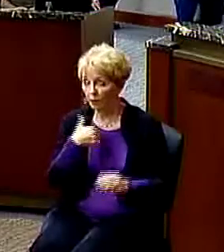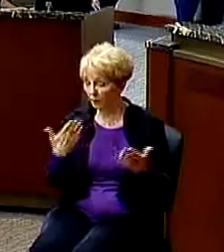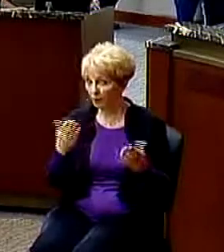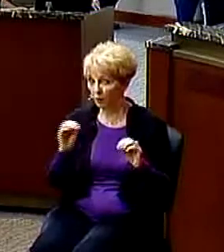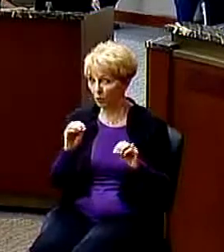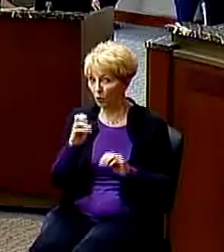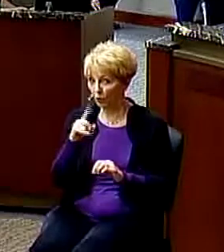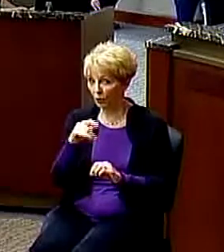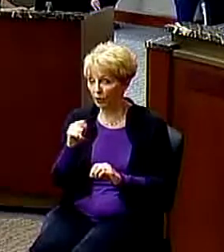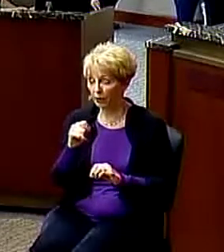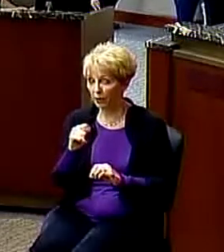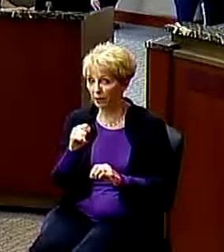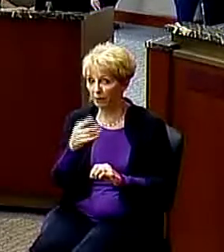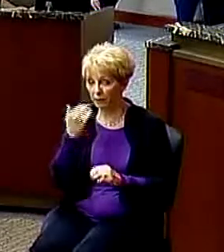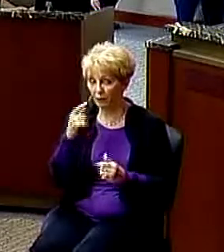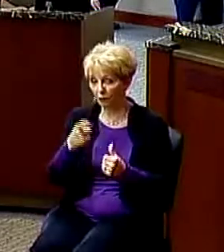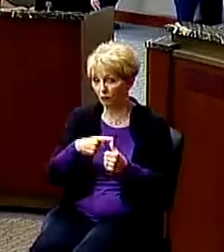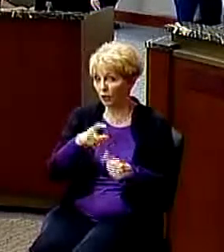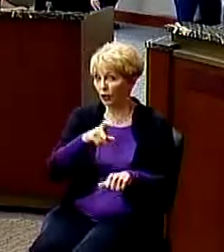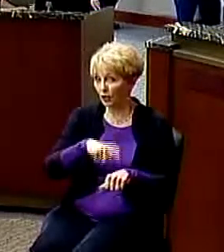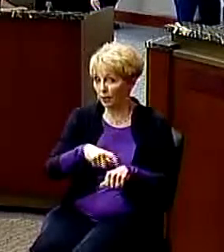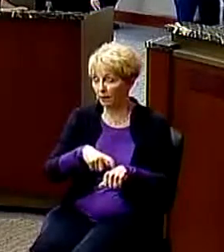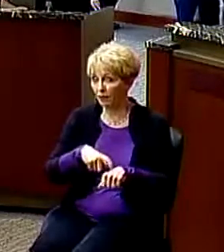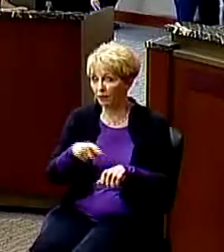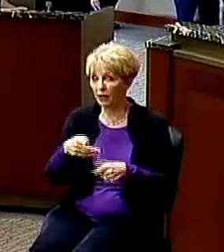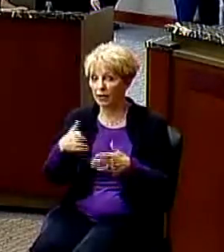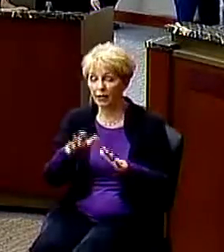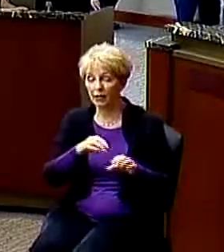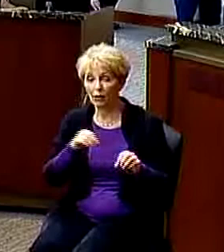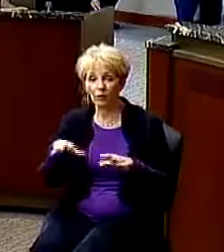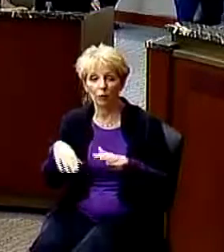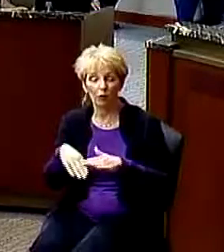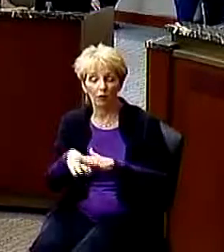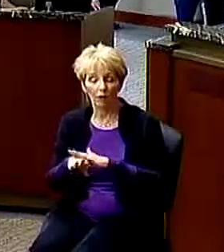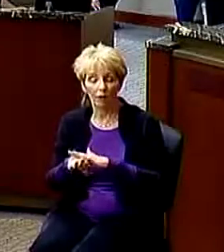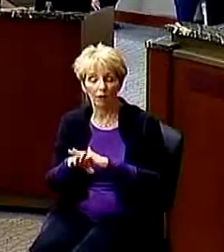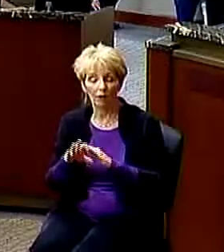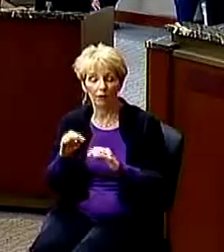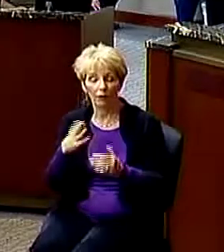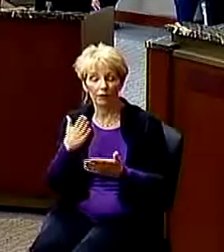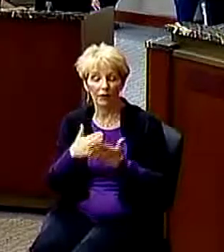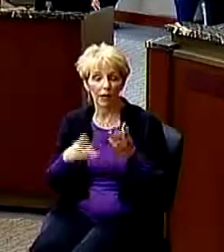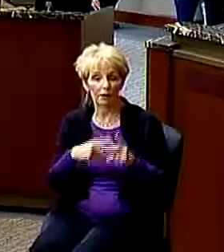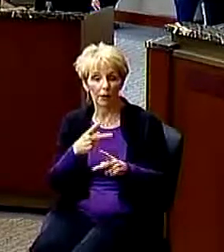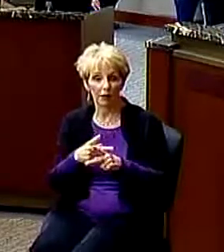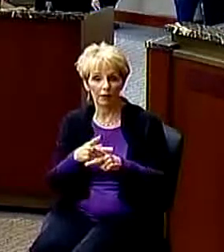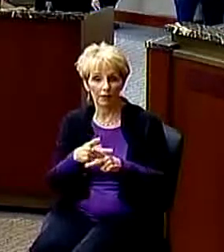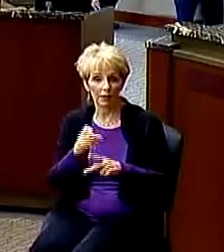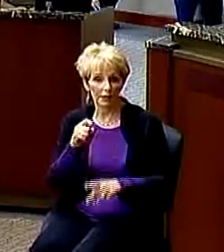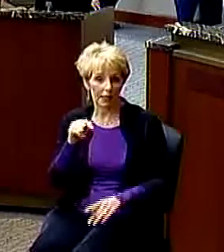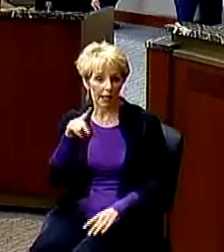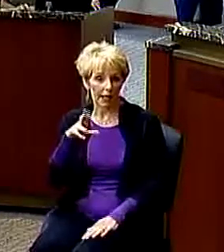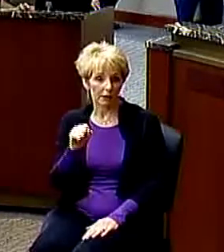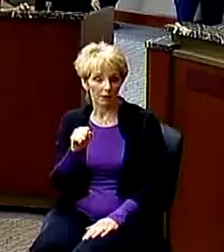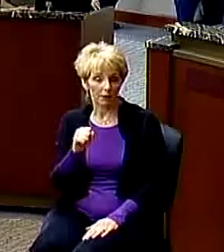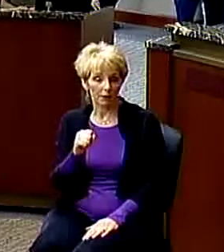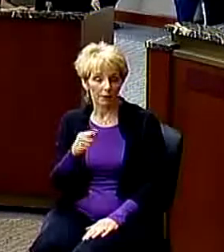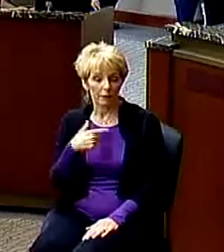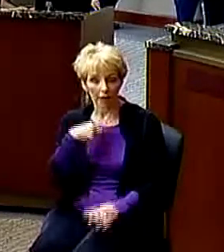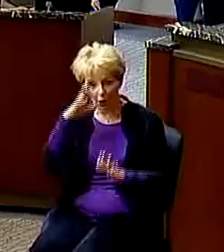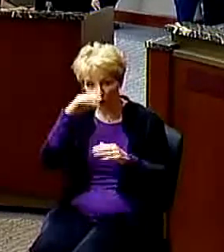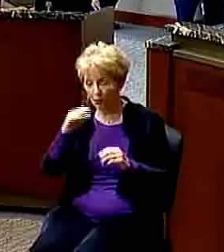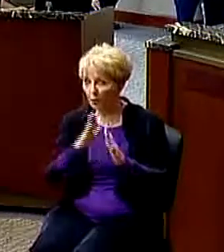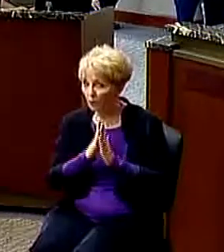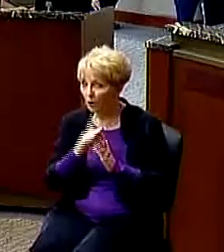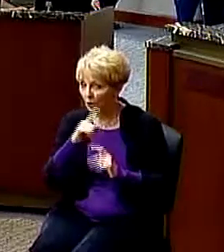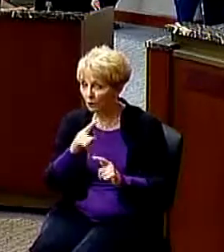at all, because that is the first time that they will be allowed to move in or have some kind of status. I hope and pray that